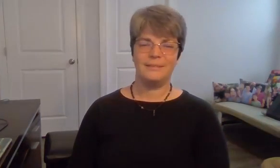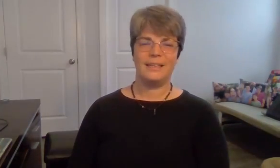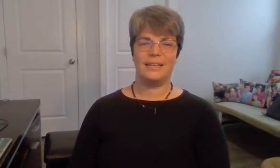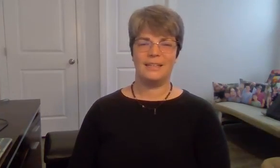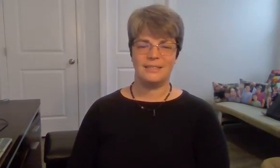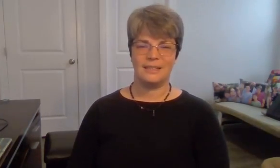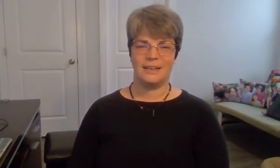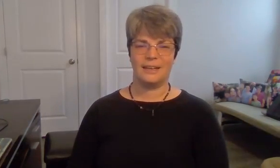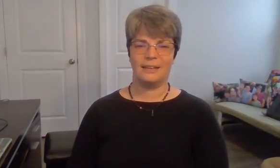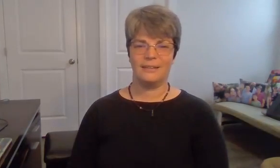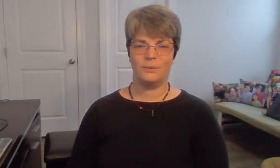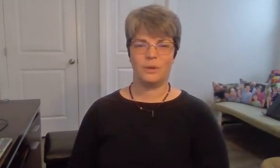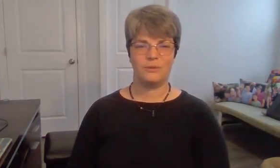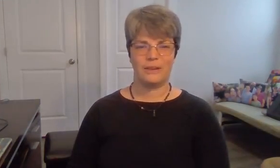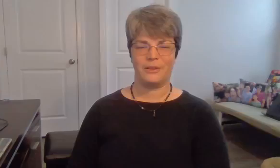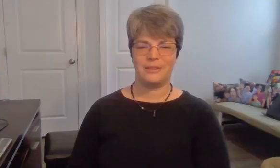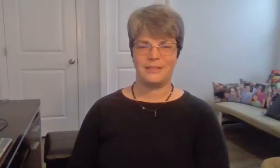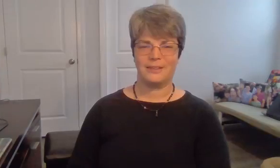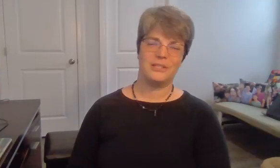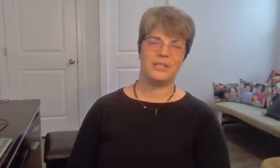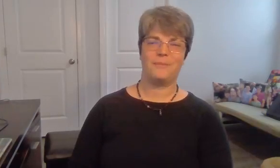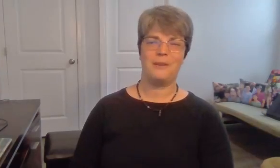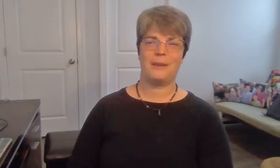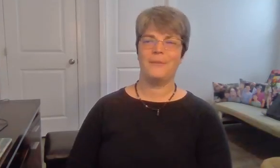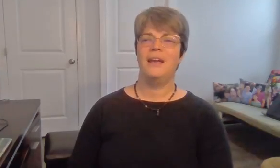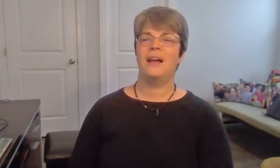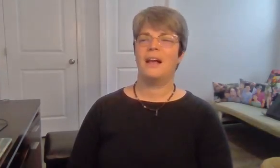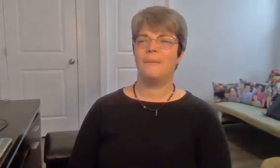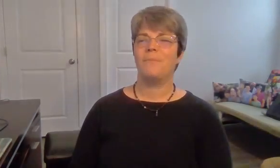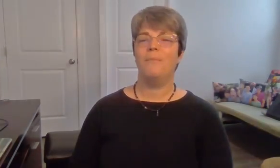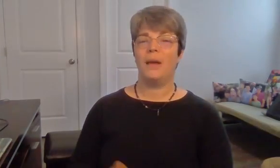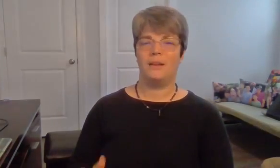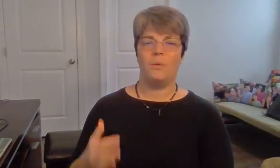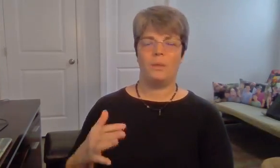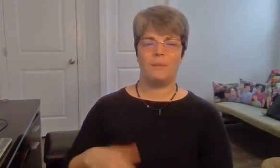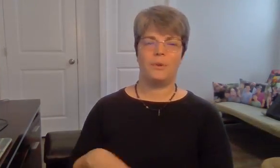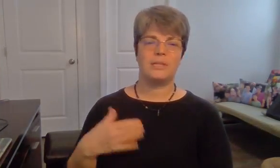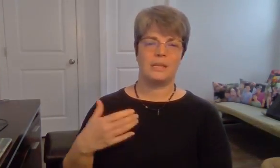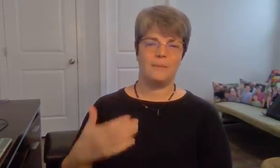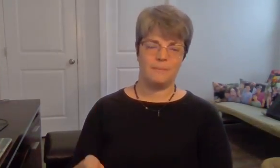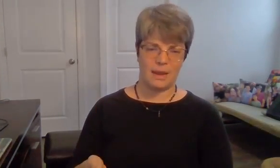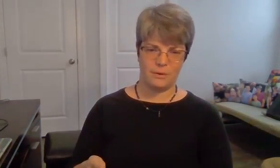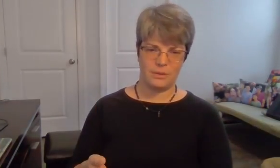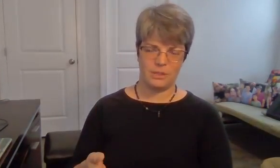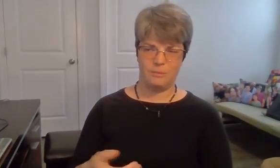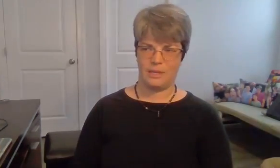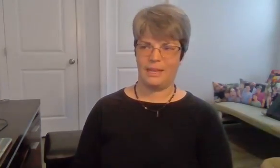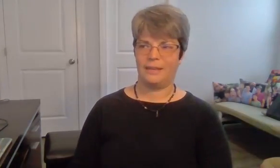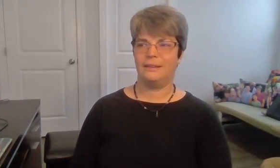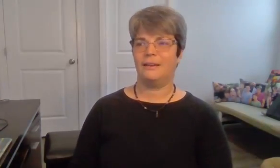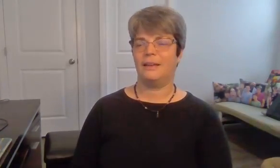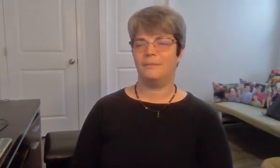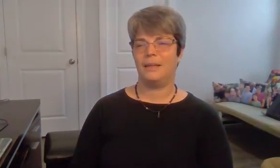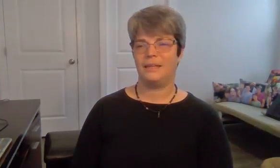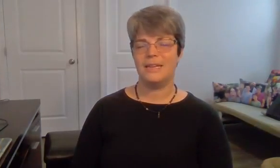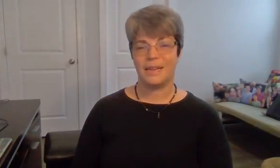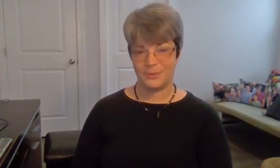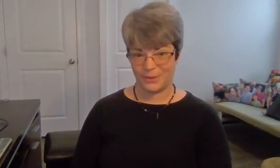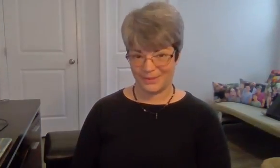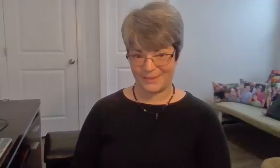it is wonderful to have all this technology. Anyway, but when a person can be empowered to communicate and connect with others,